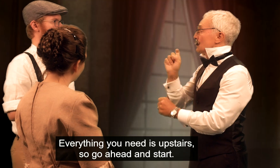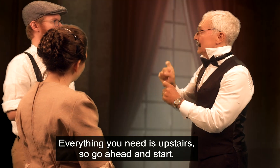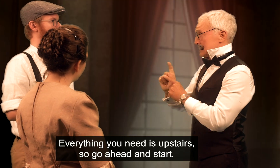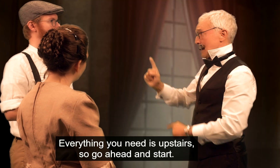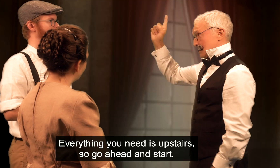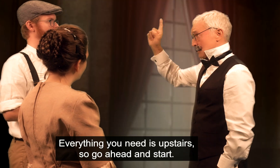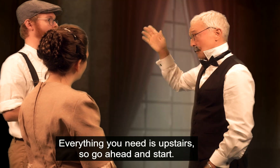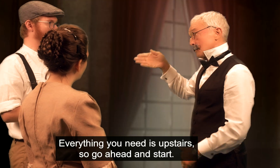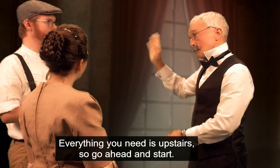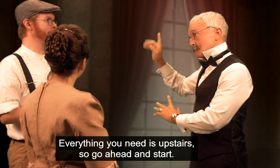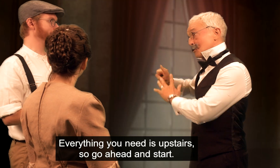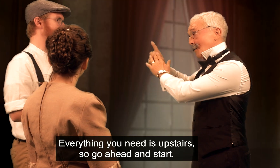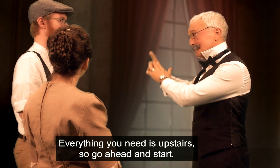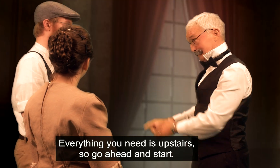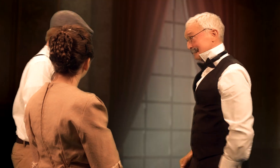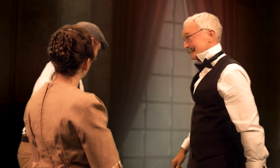Everything you need is upstairs, so go ahead and start.